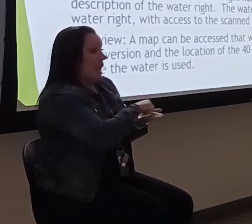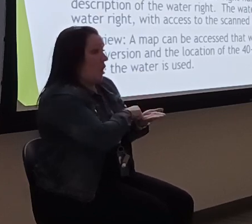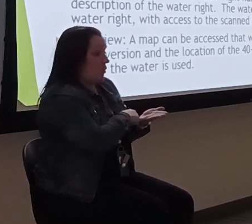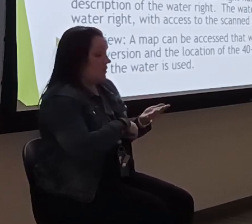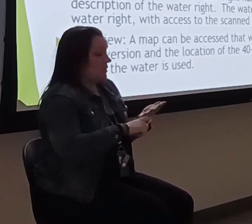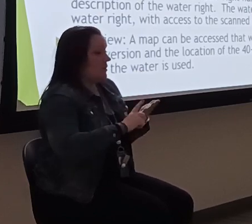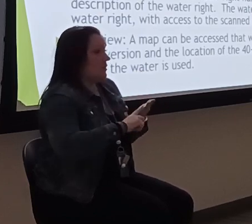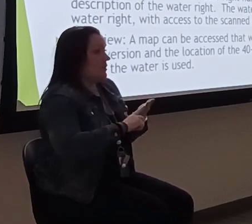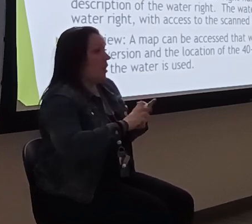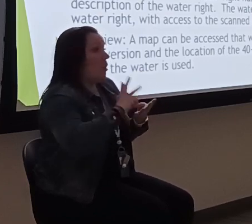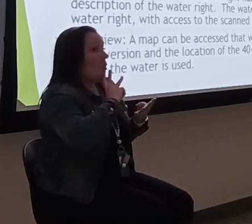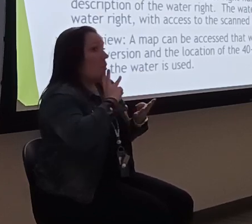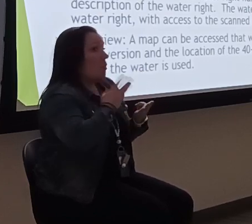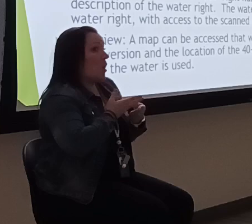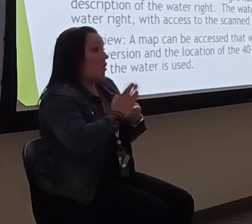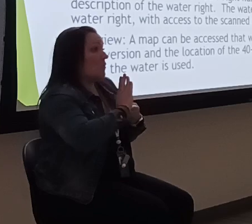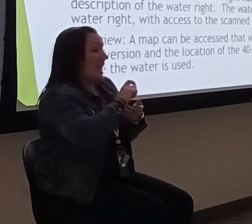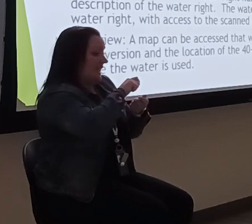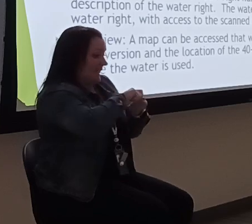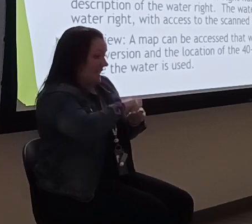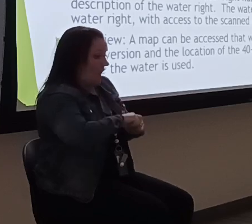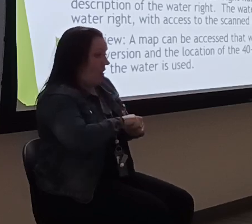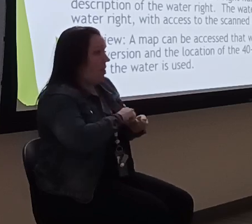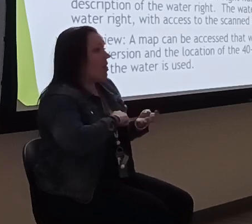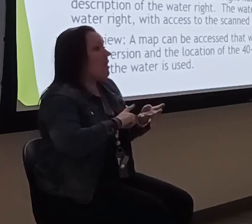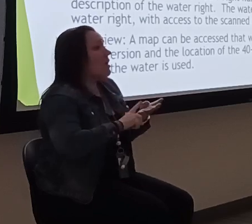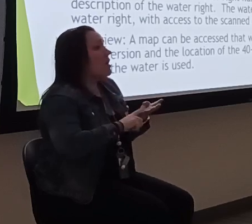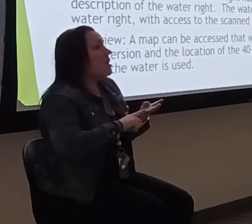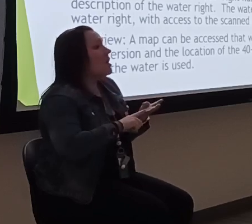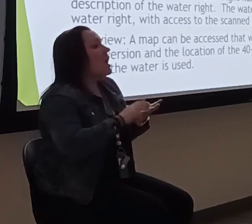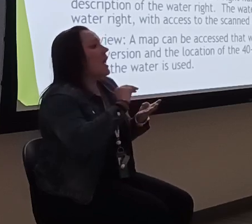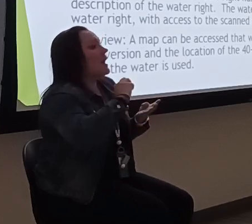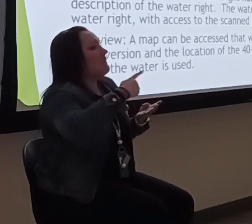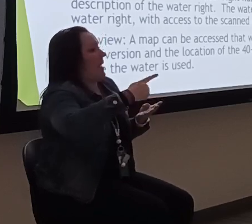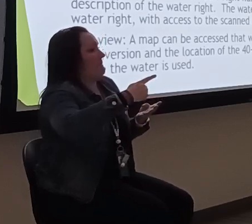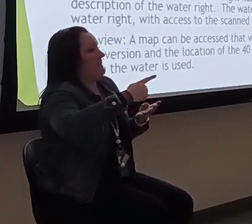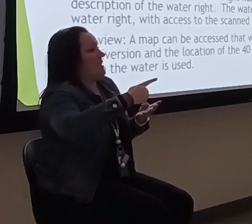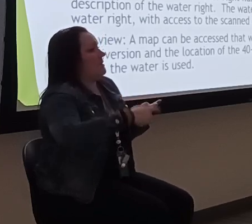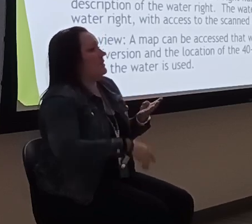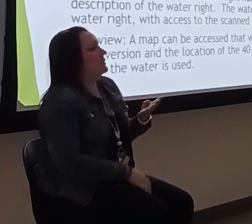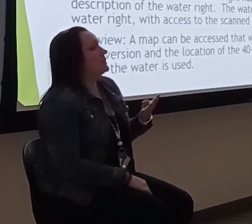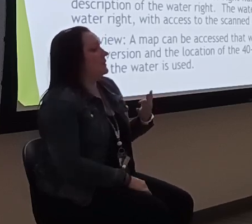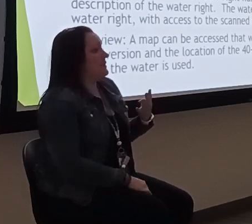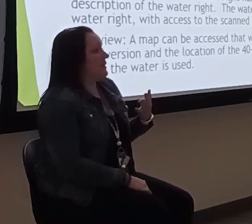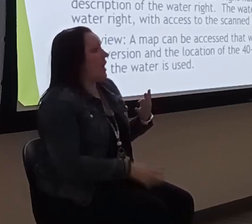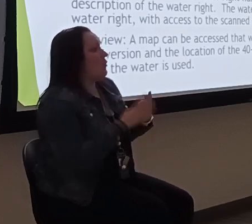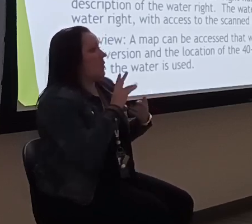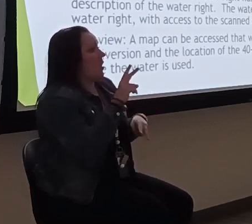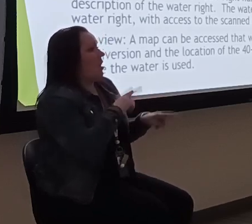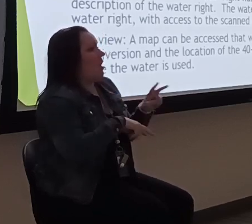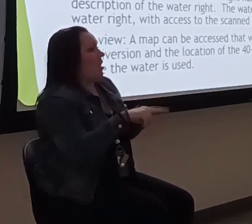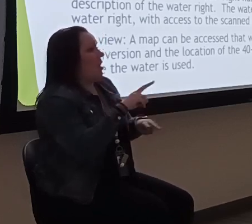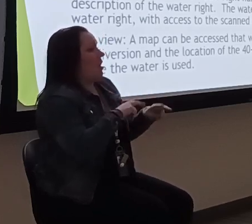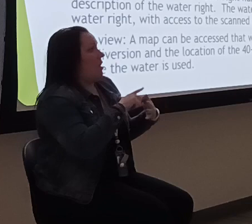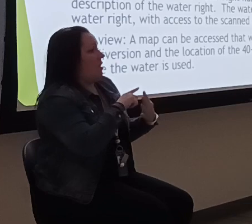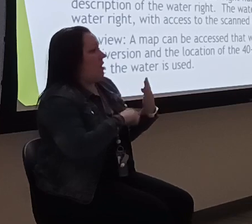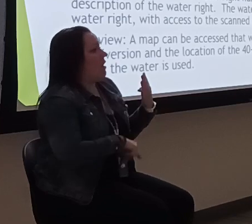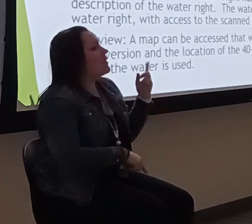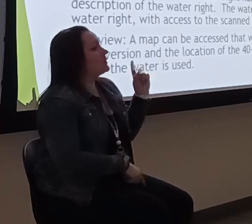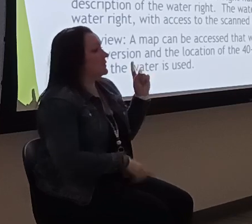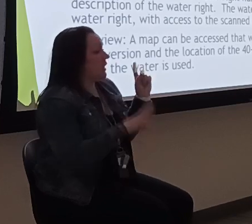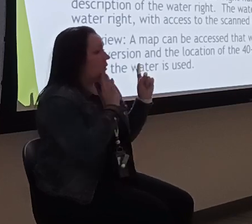you have a water right detail page, and you have a map view. And we'll look at each of these, and